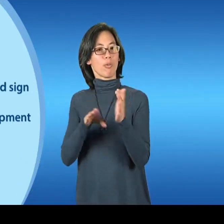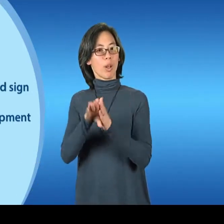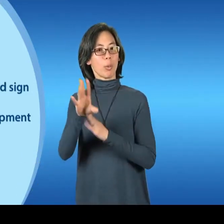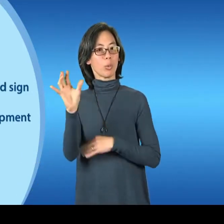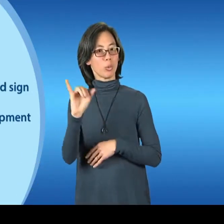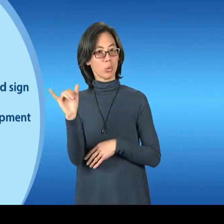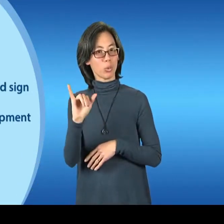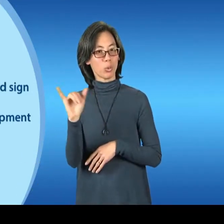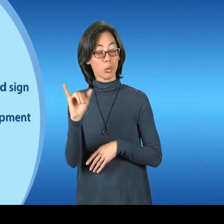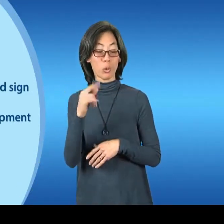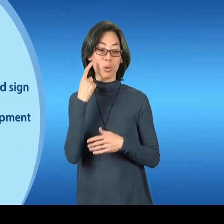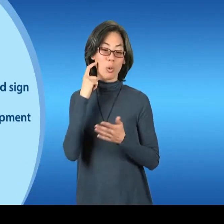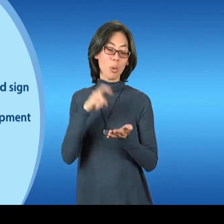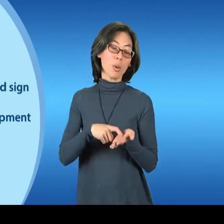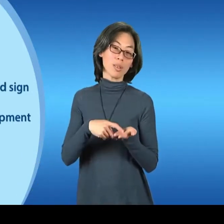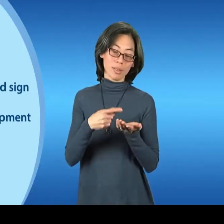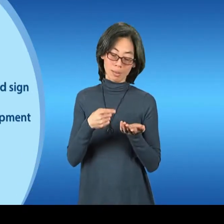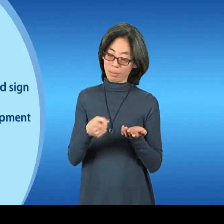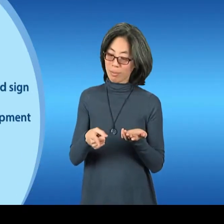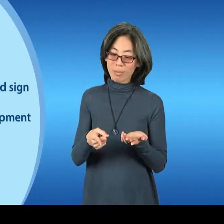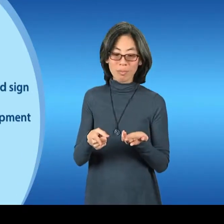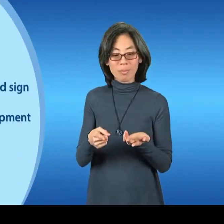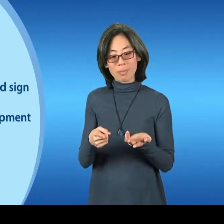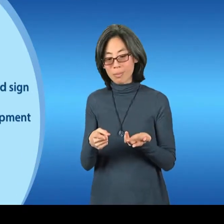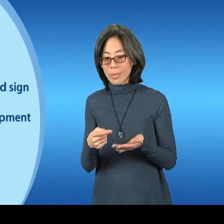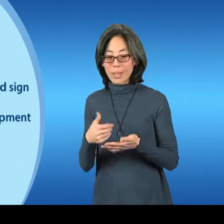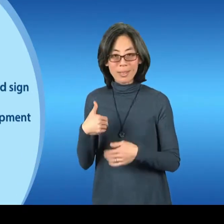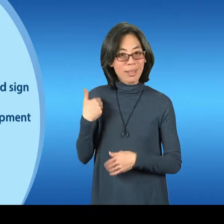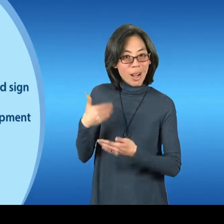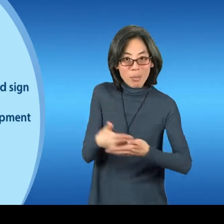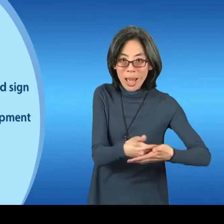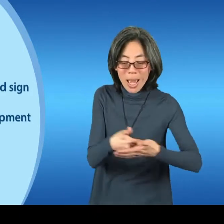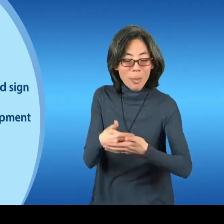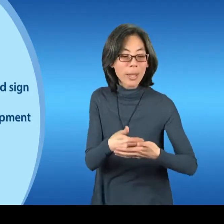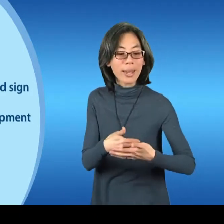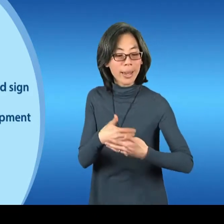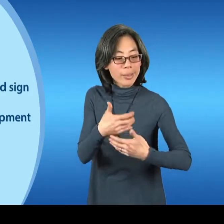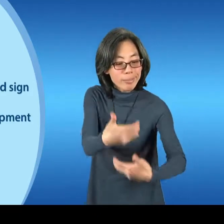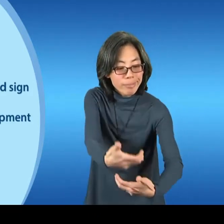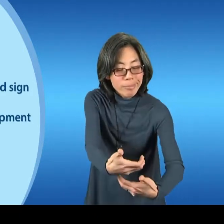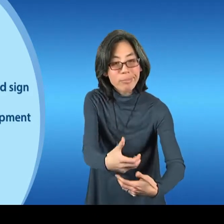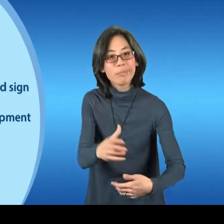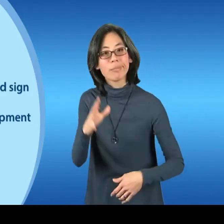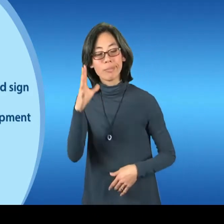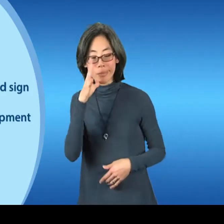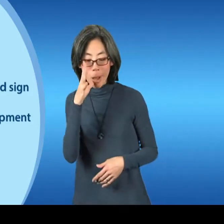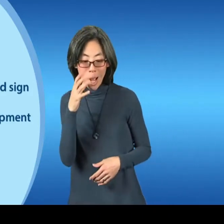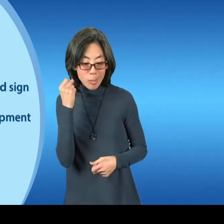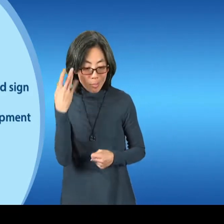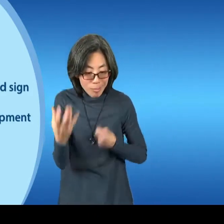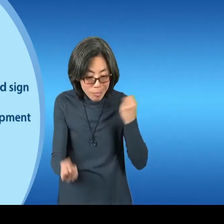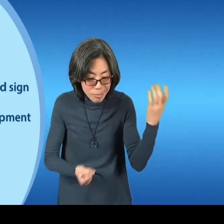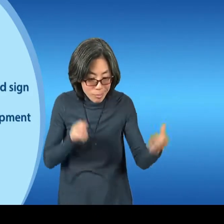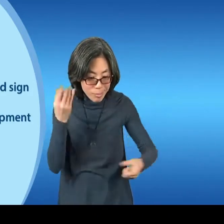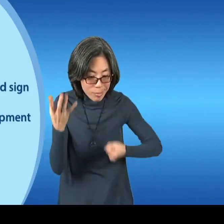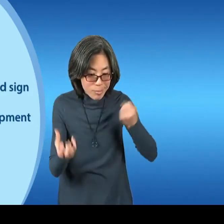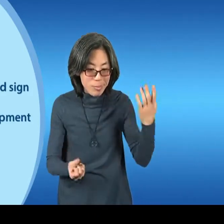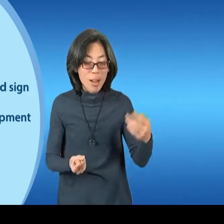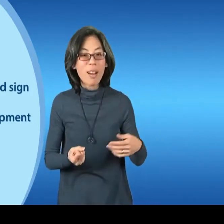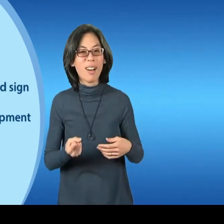types of social development. When a mother is signing with a young baby,